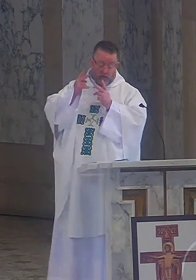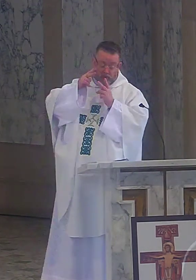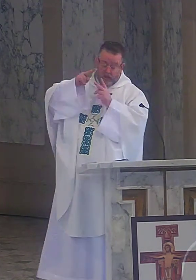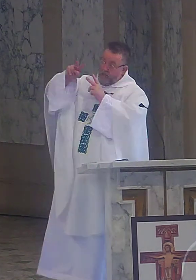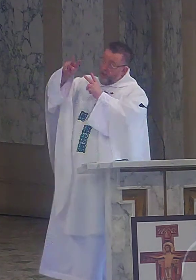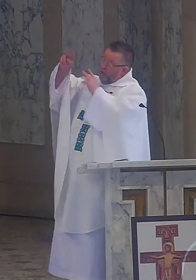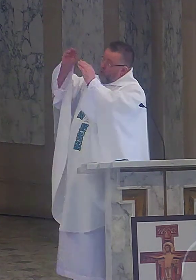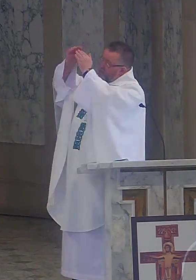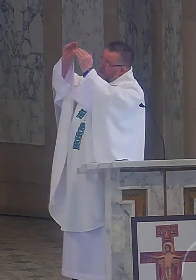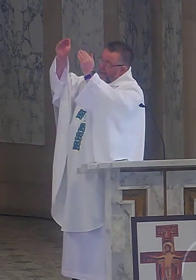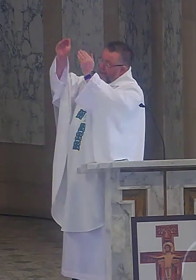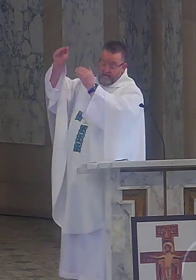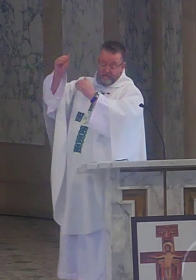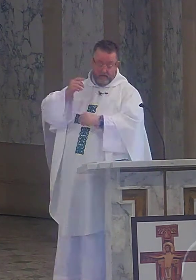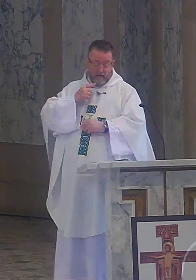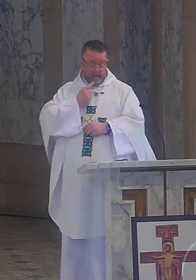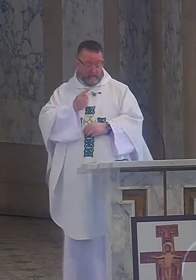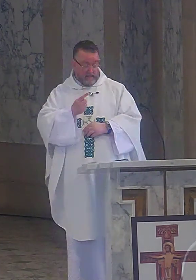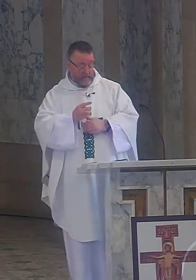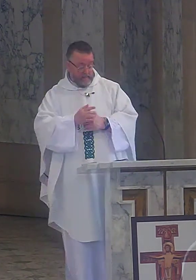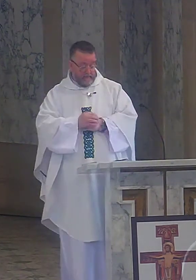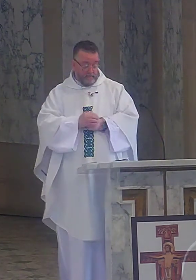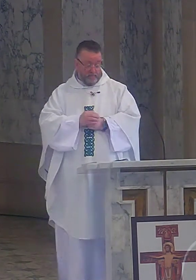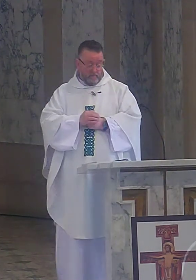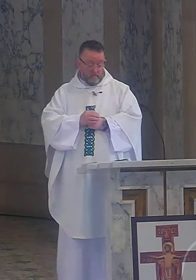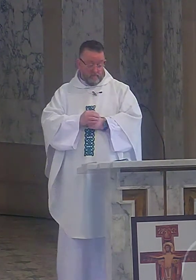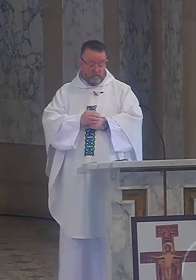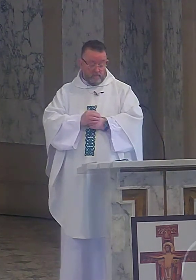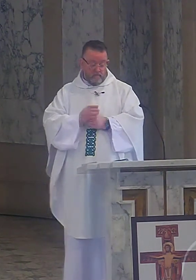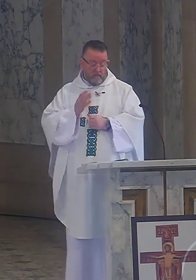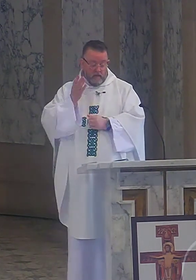Jesus looked up to heaven and said,